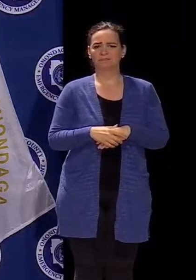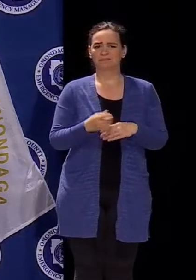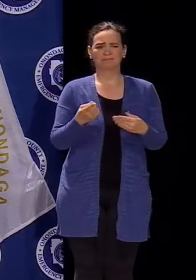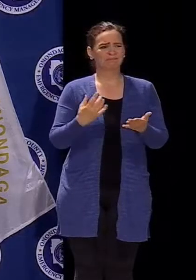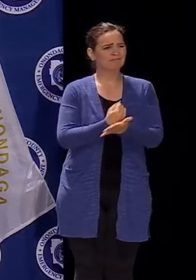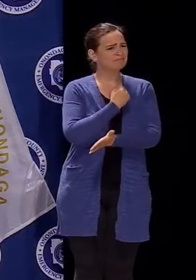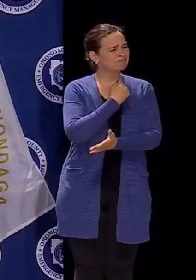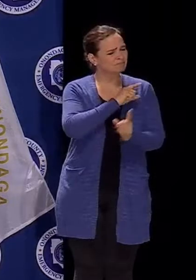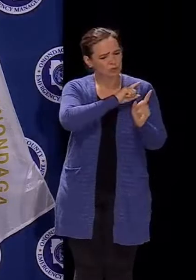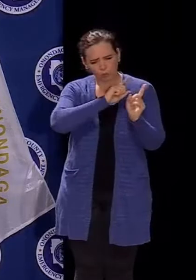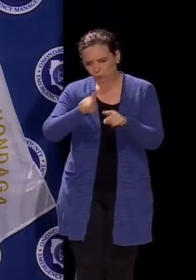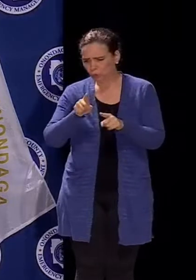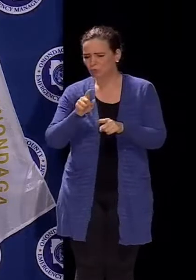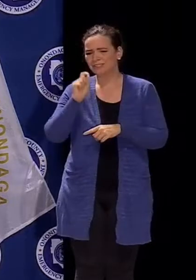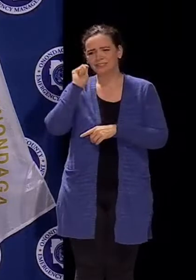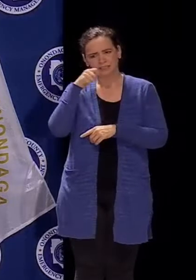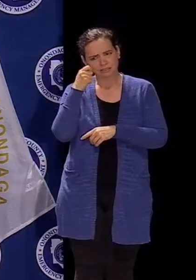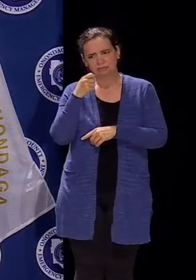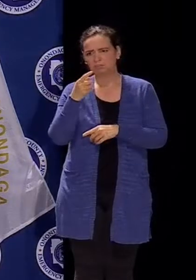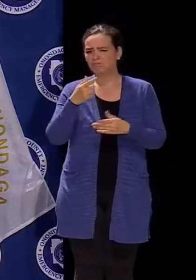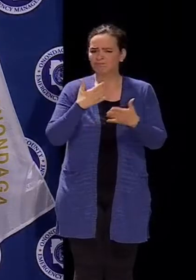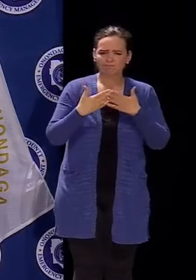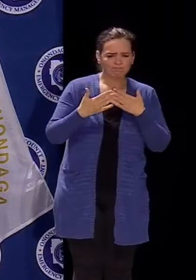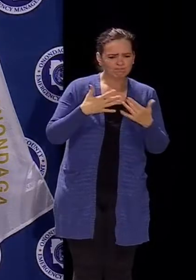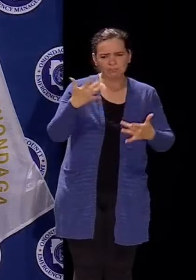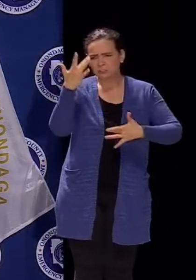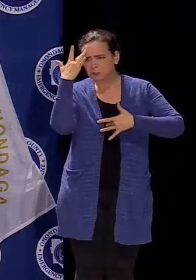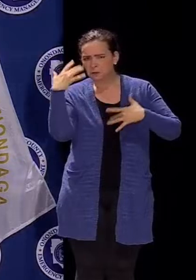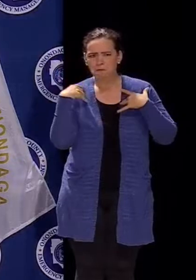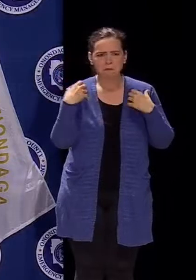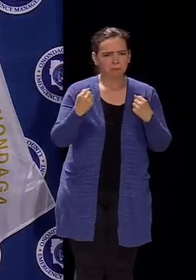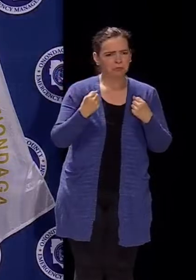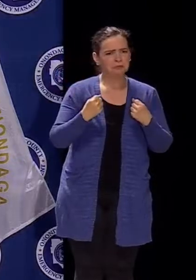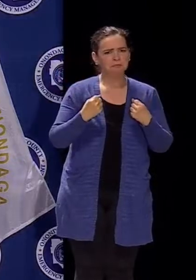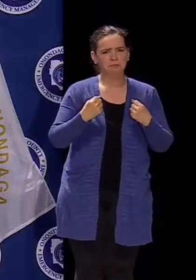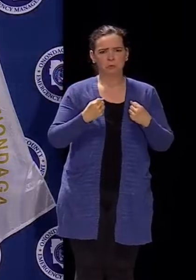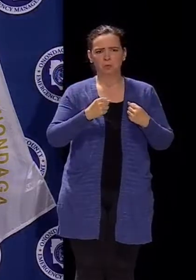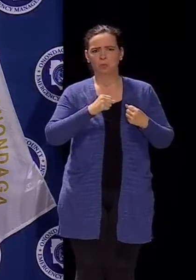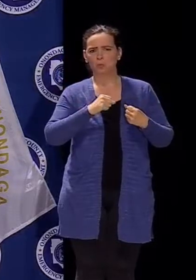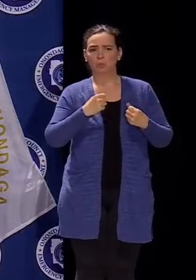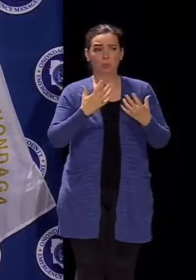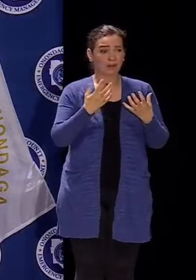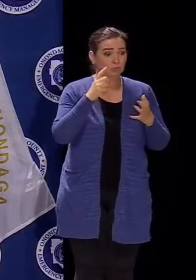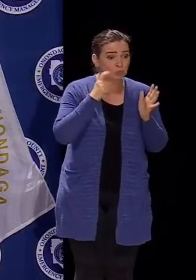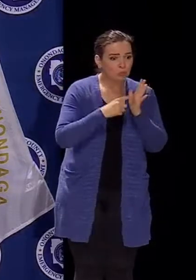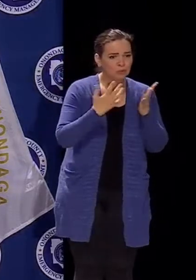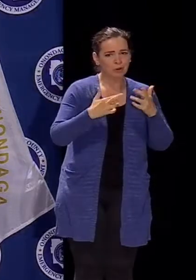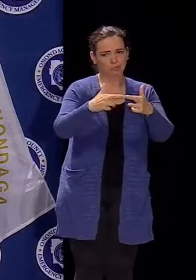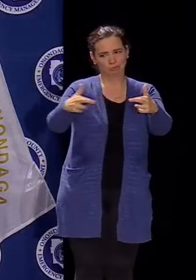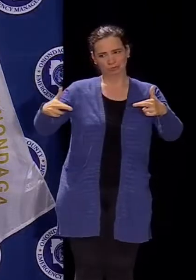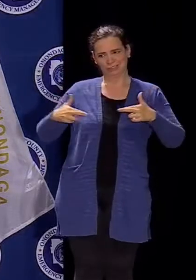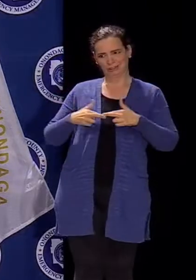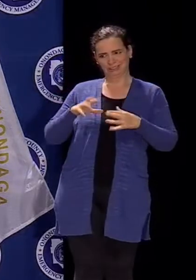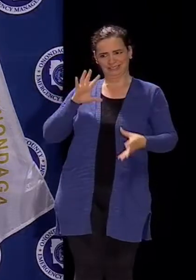regional testing data, again, our partners in our other counties doing a great job.